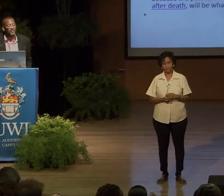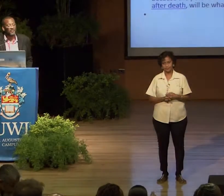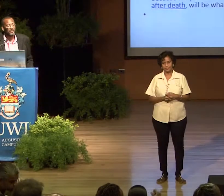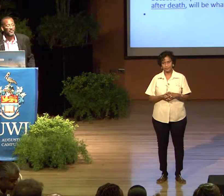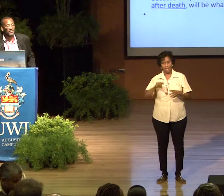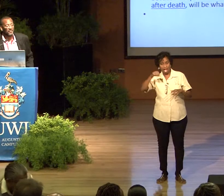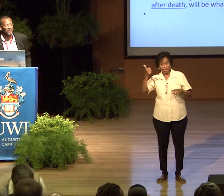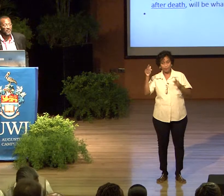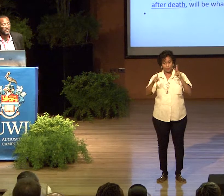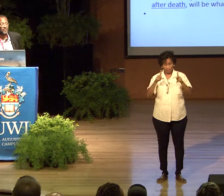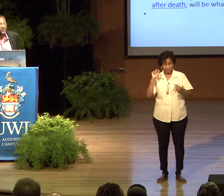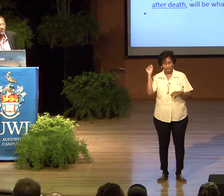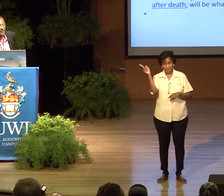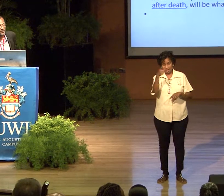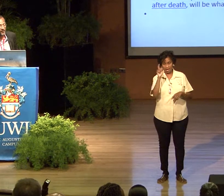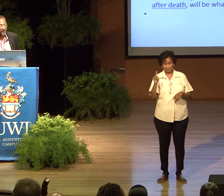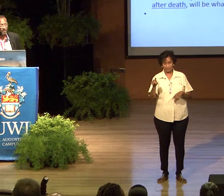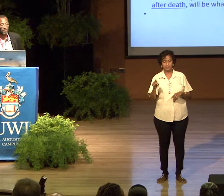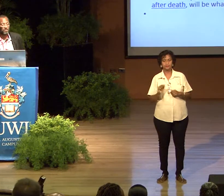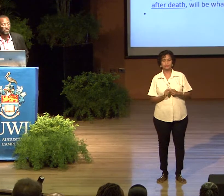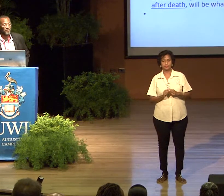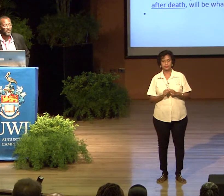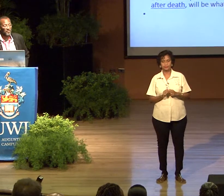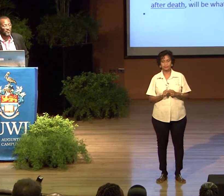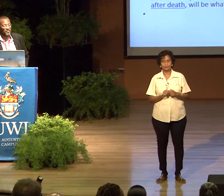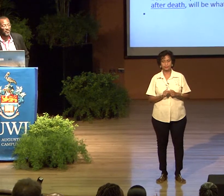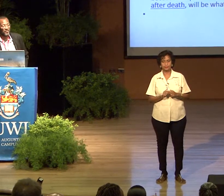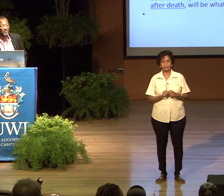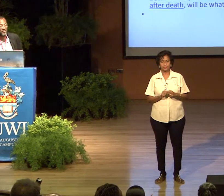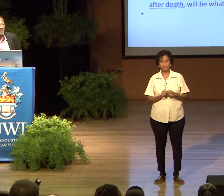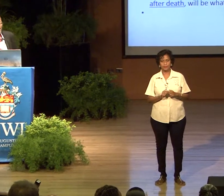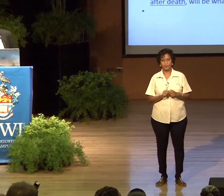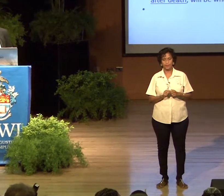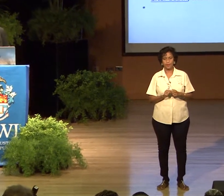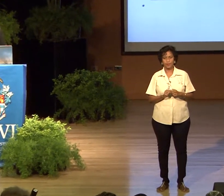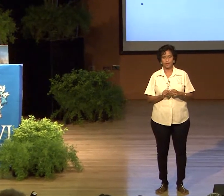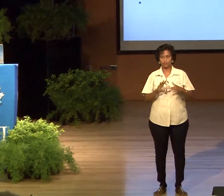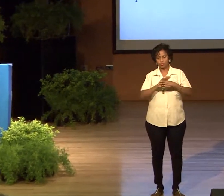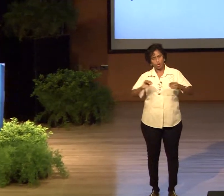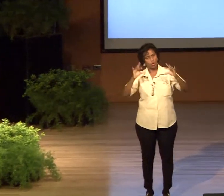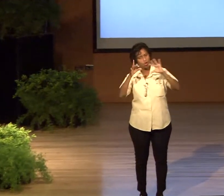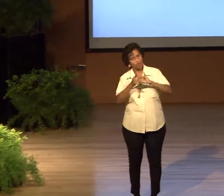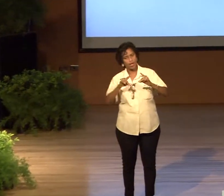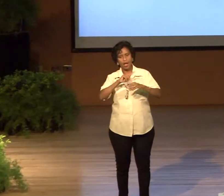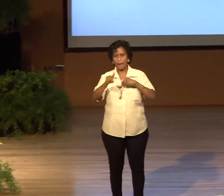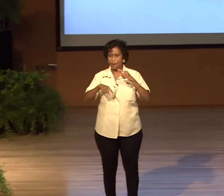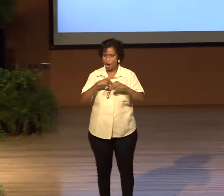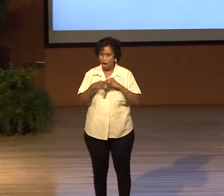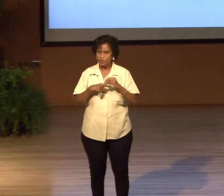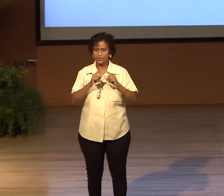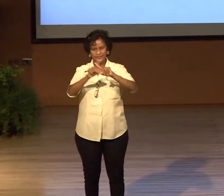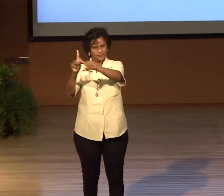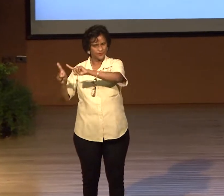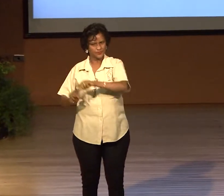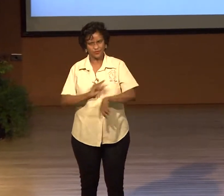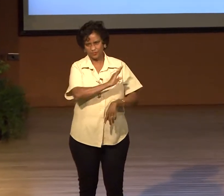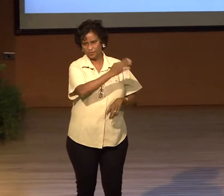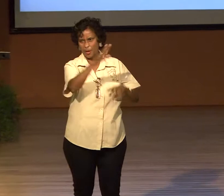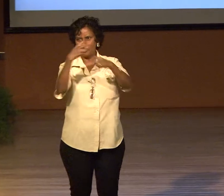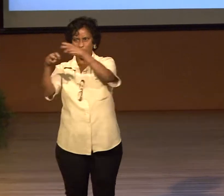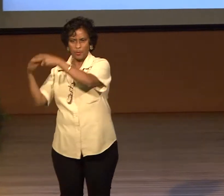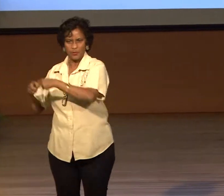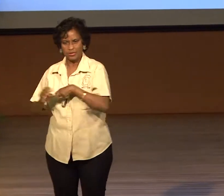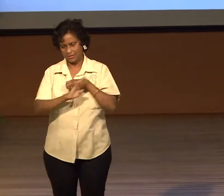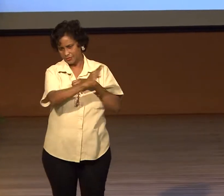Yes, Professor, you spoke about, despite our perceptions of sensory and physical deficits, it is always a social